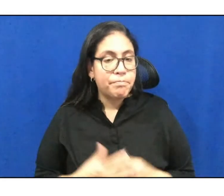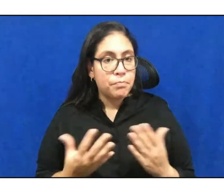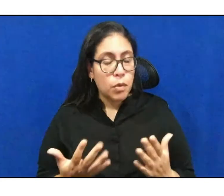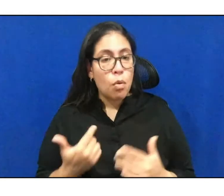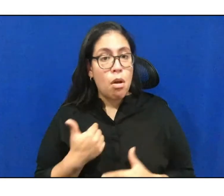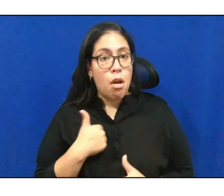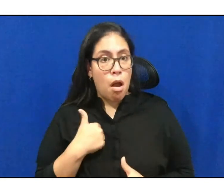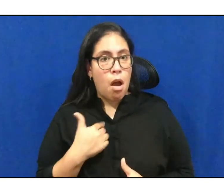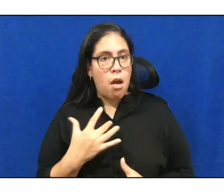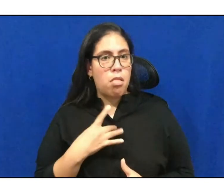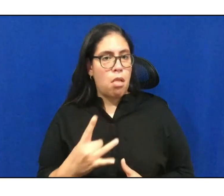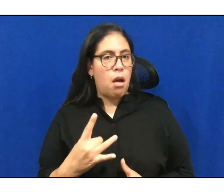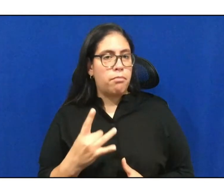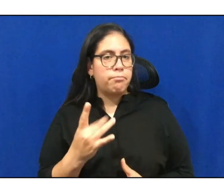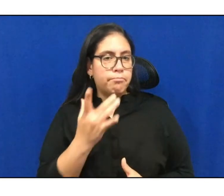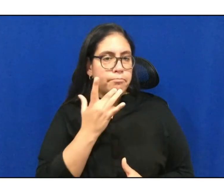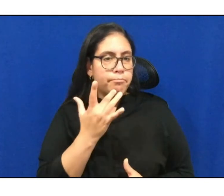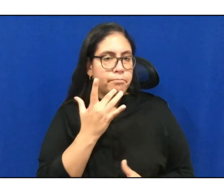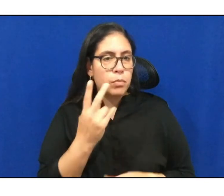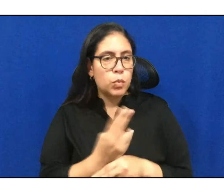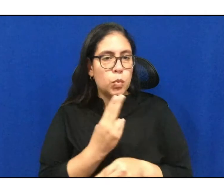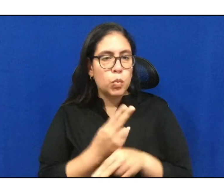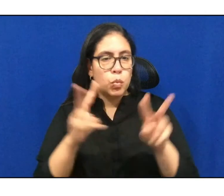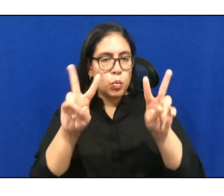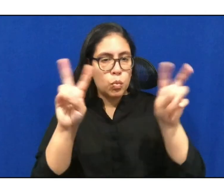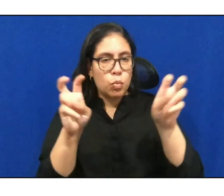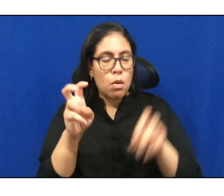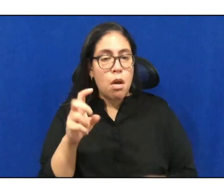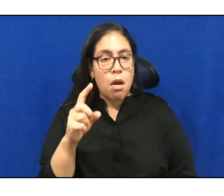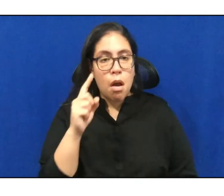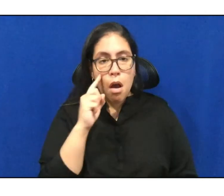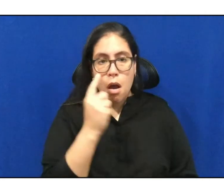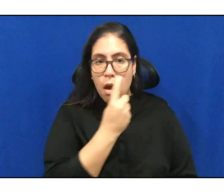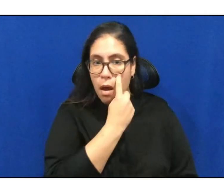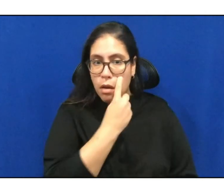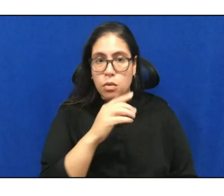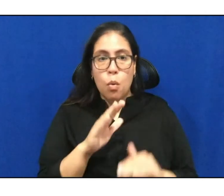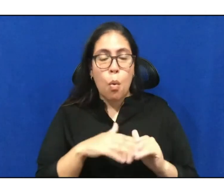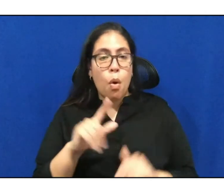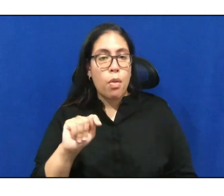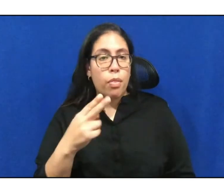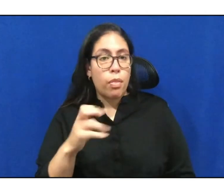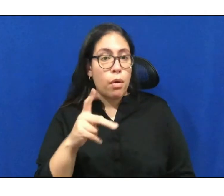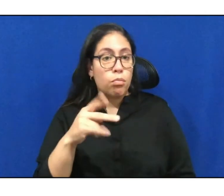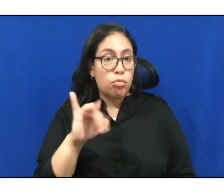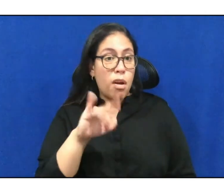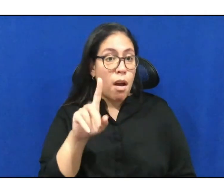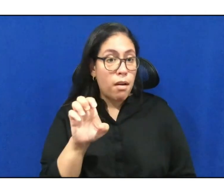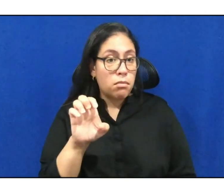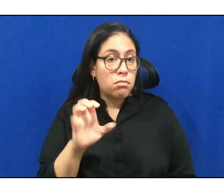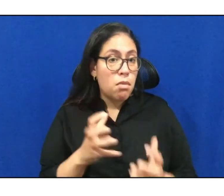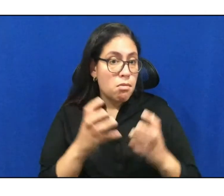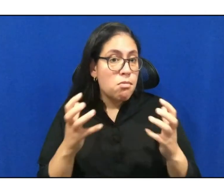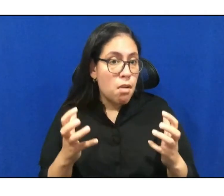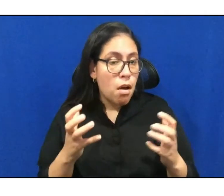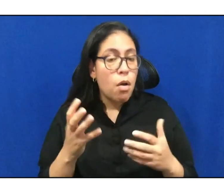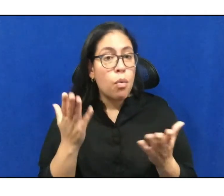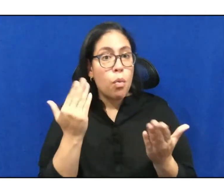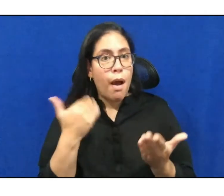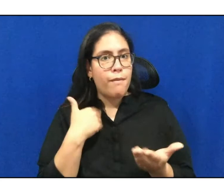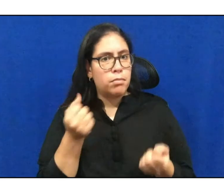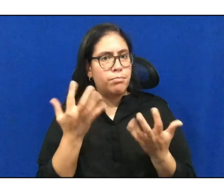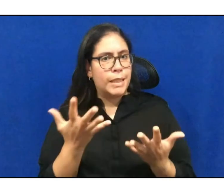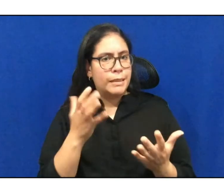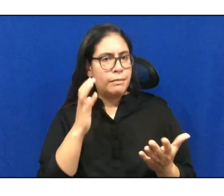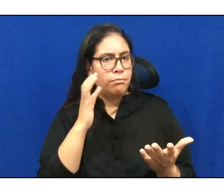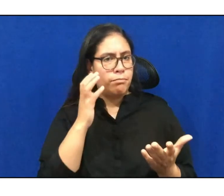like to use Eyes on the Prize a lot. And because it has the kind of images and the visuals.